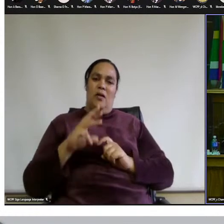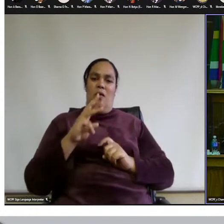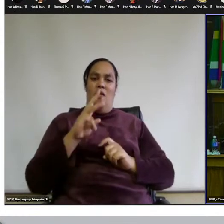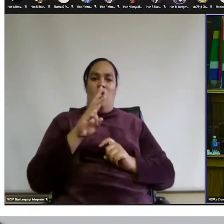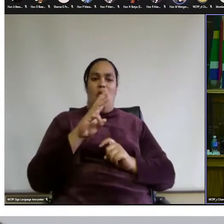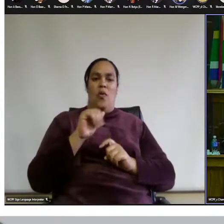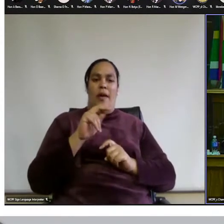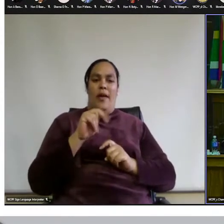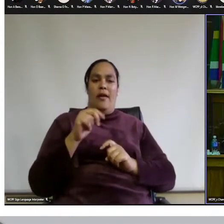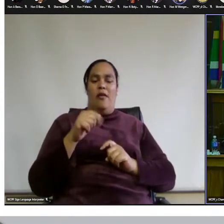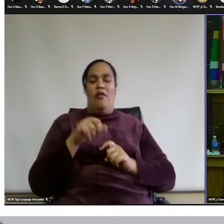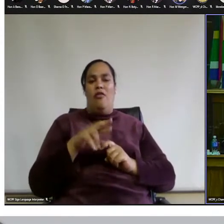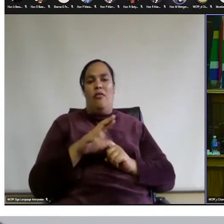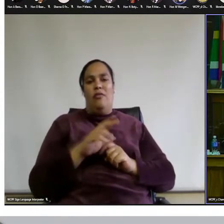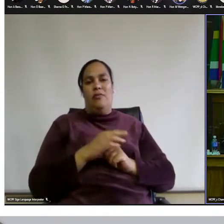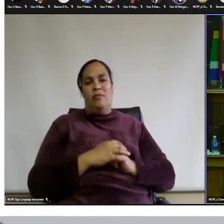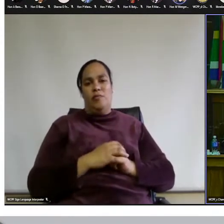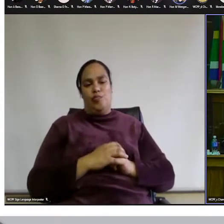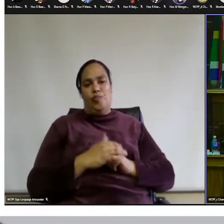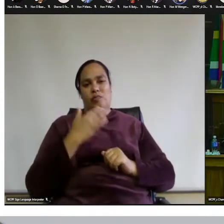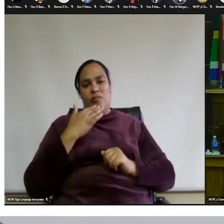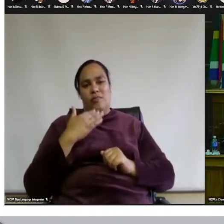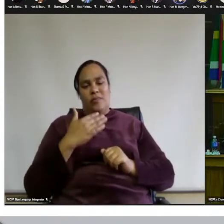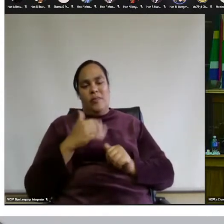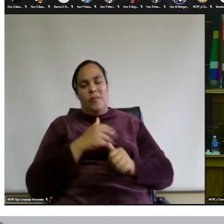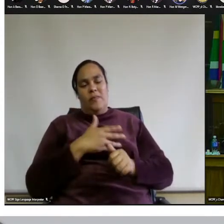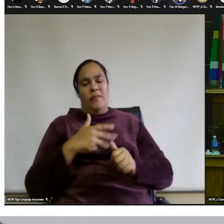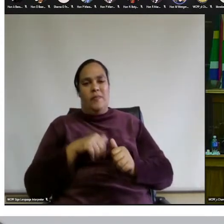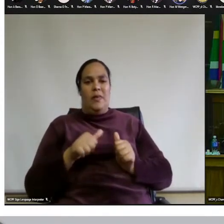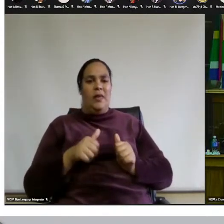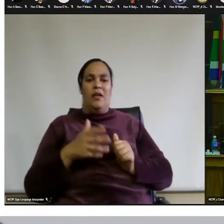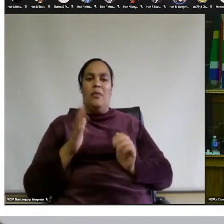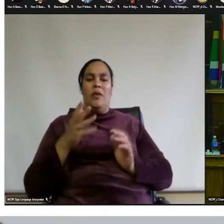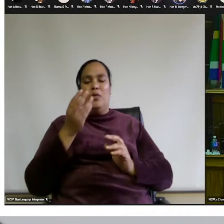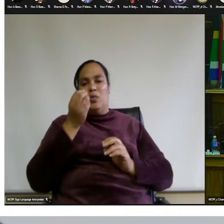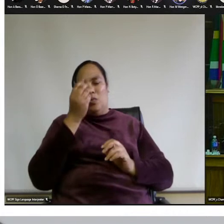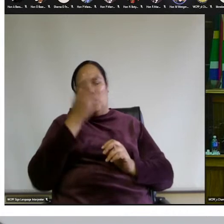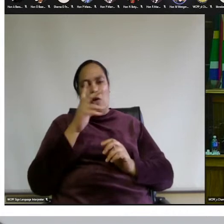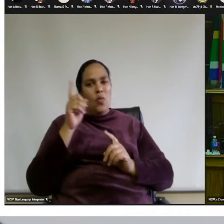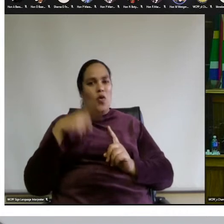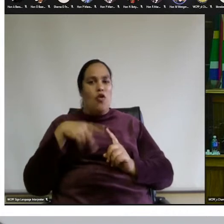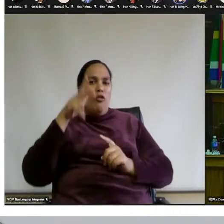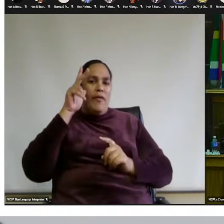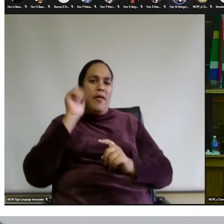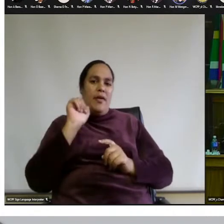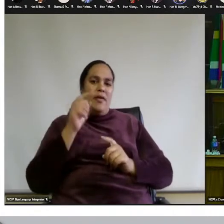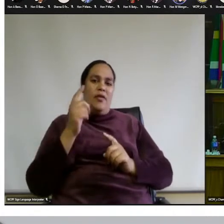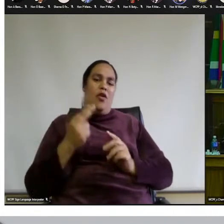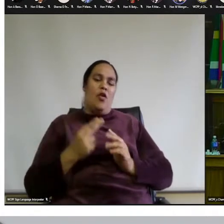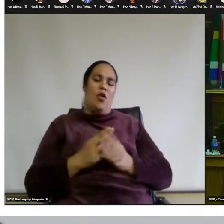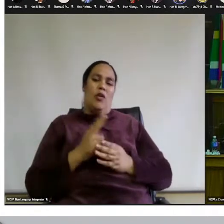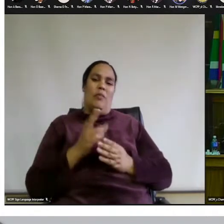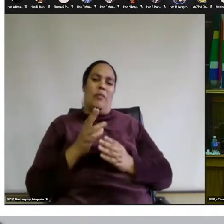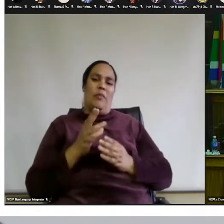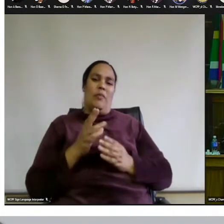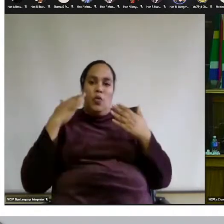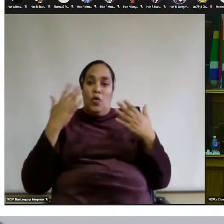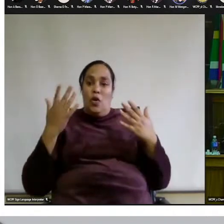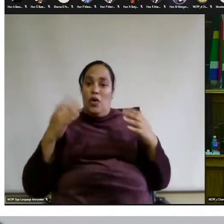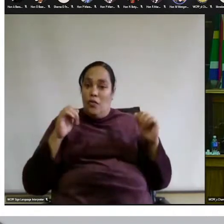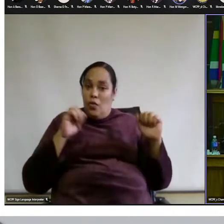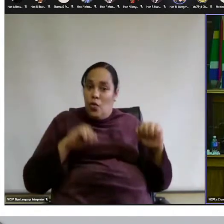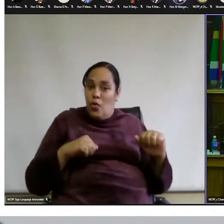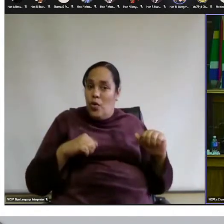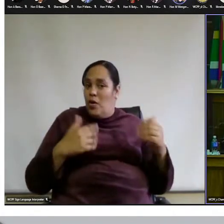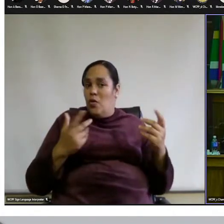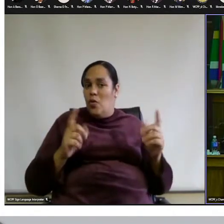Whip. Thank you, Madam Deputy Speaker. No, it was just to note that we couldn't hear the Honourable Member, and so we don't know if we can agree